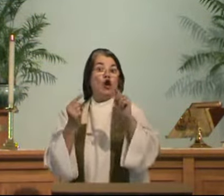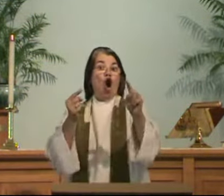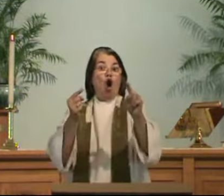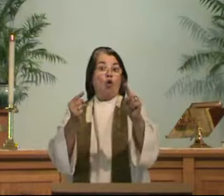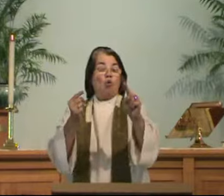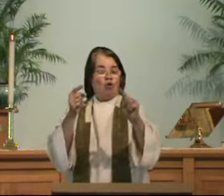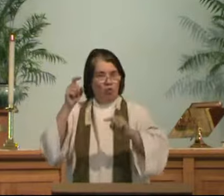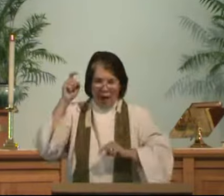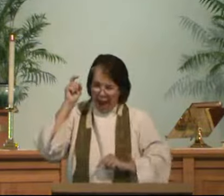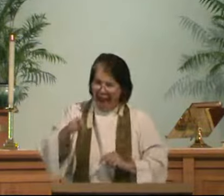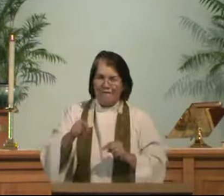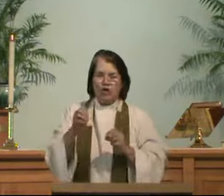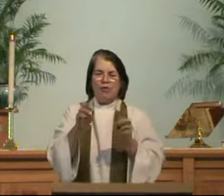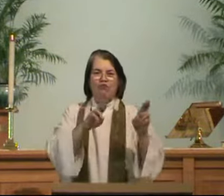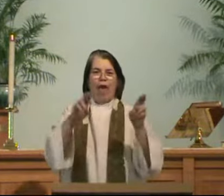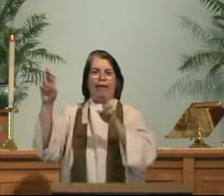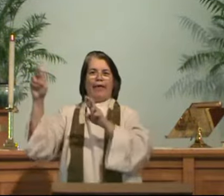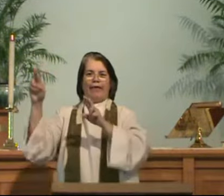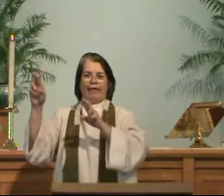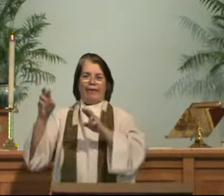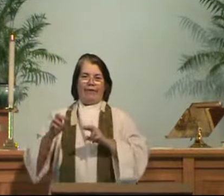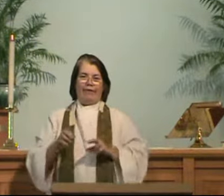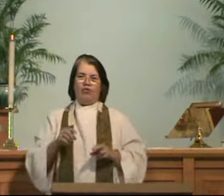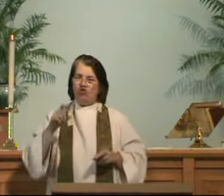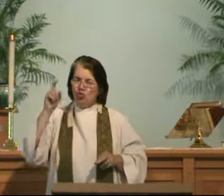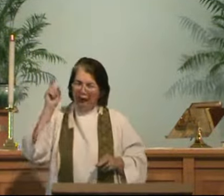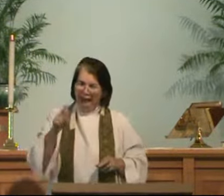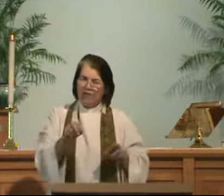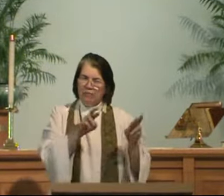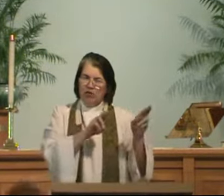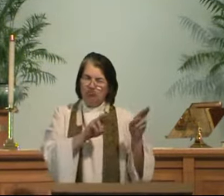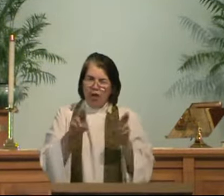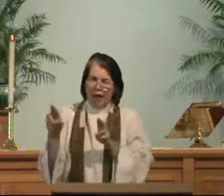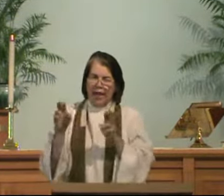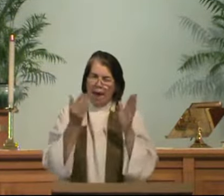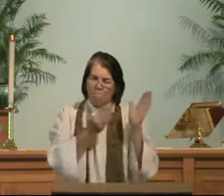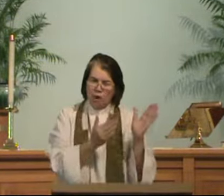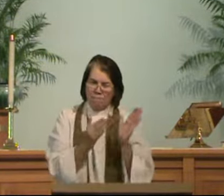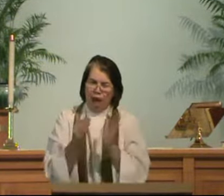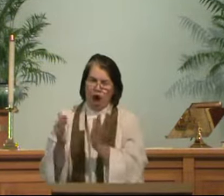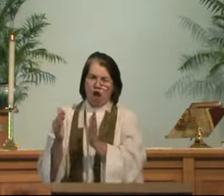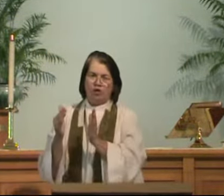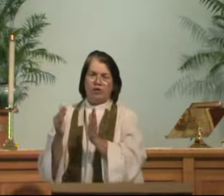go, we have to be ready. We have to be ready and prepared.